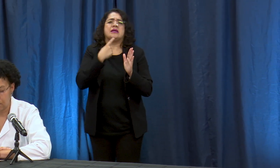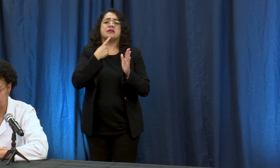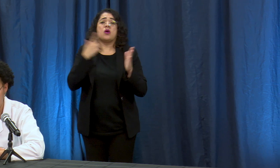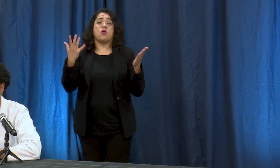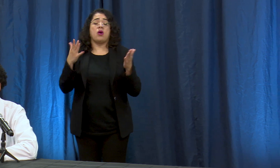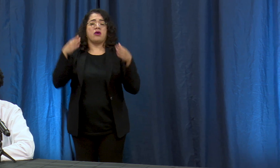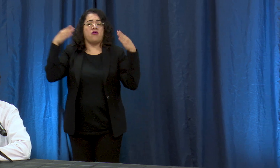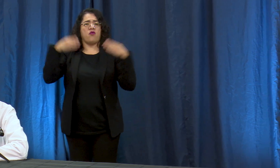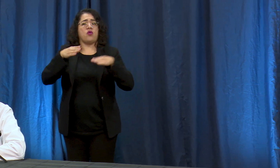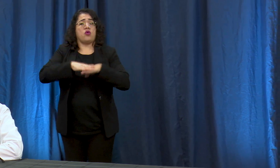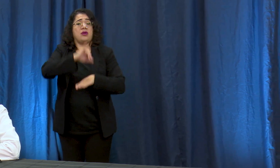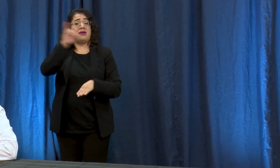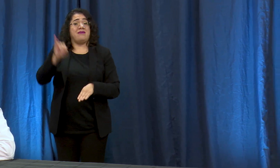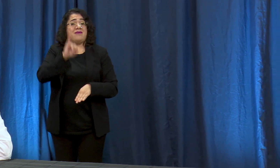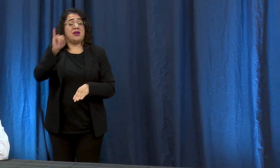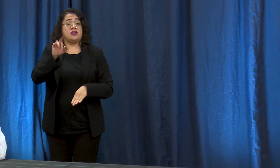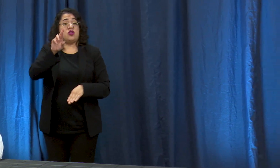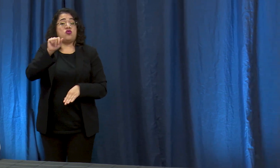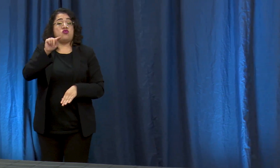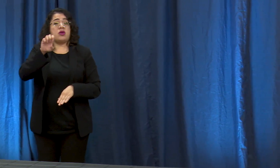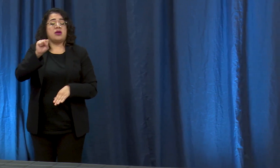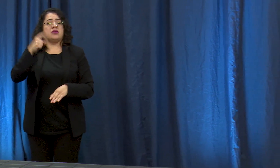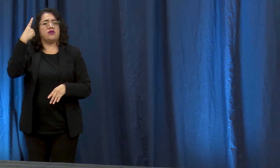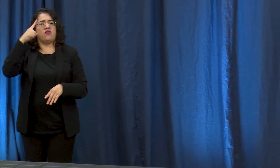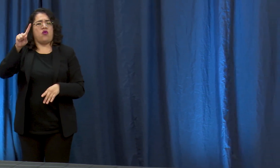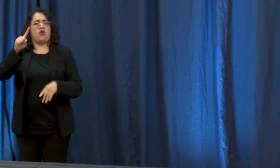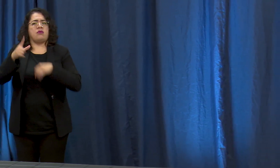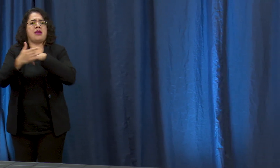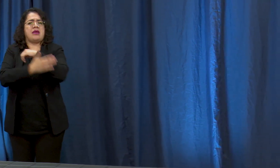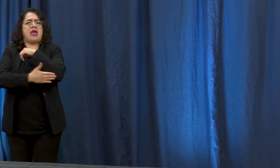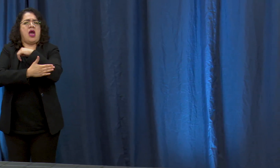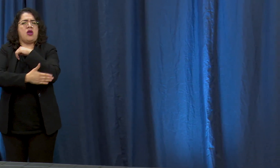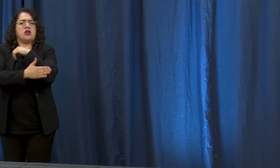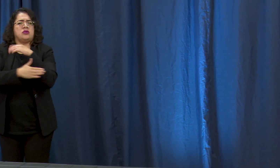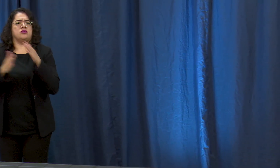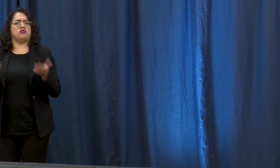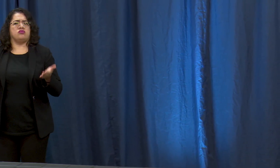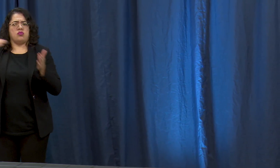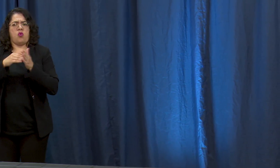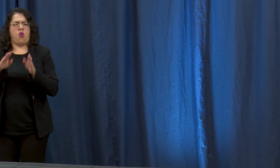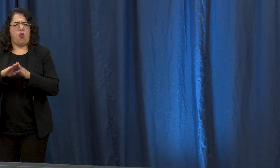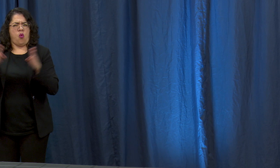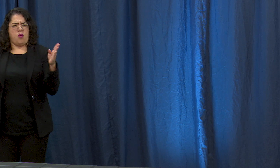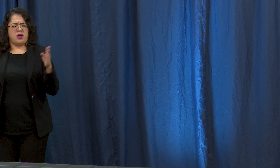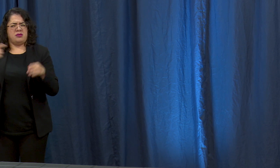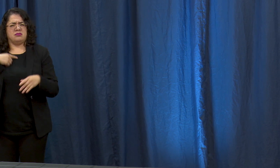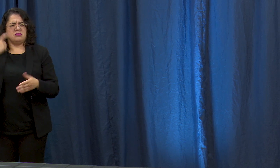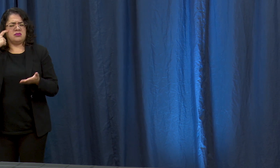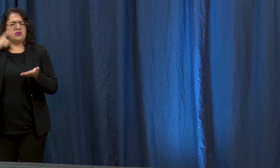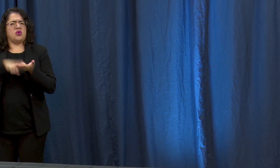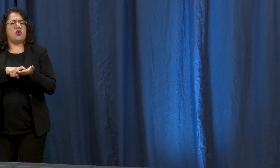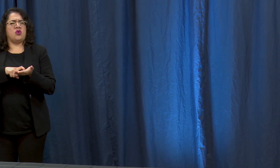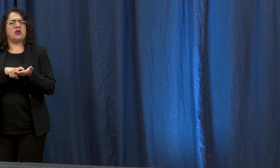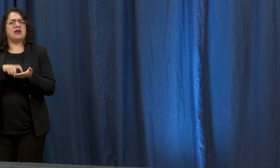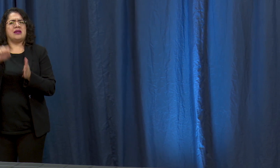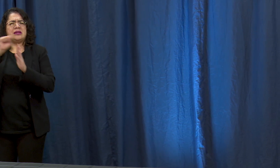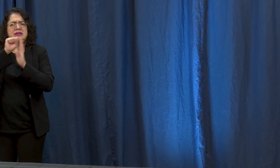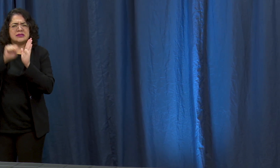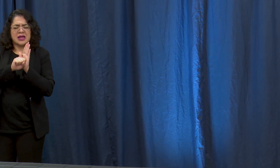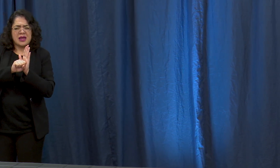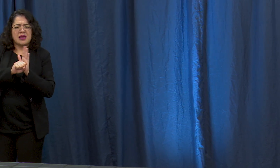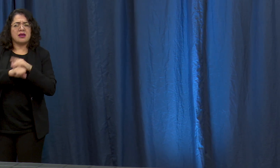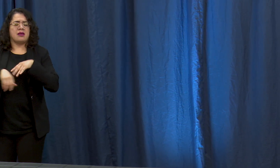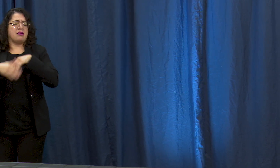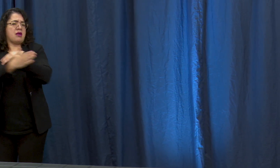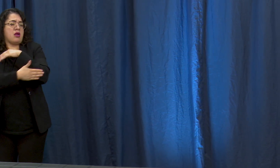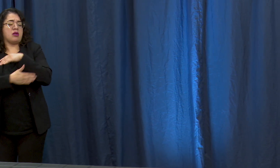focusing on infection rates as a top indicator for counties reopening. And I've noticed that unlike the county and state, Long Beach, I